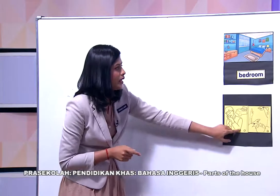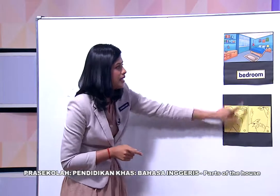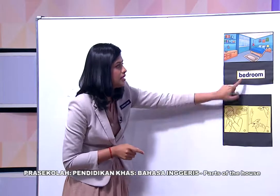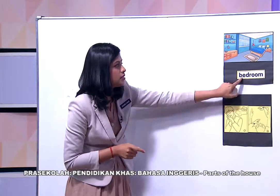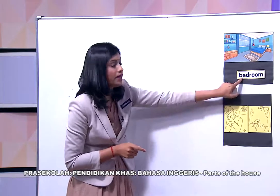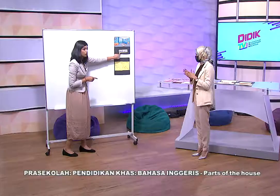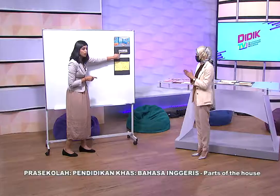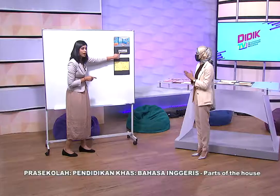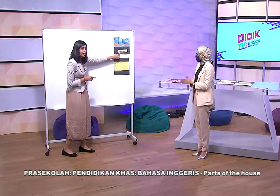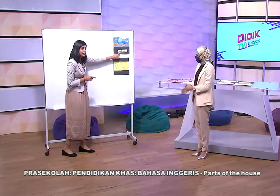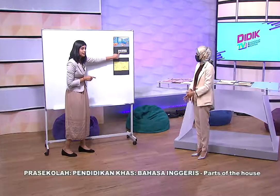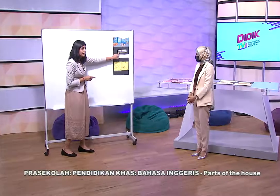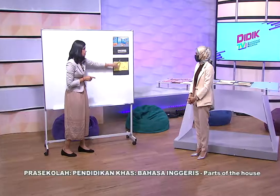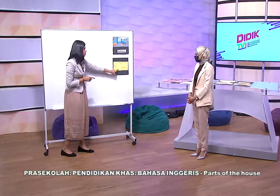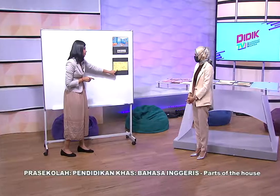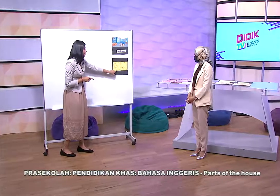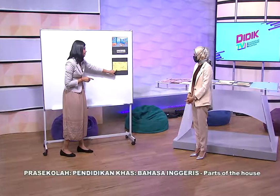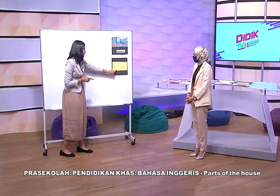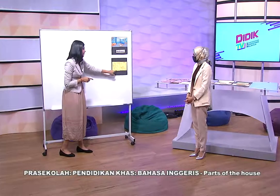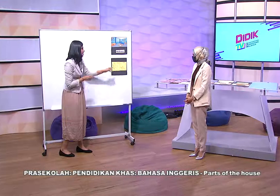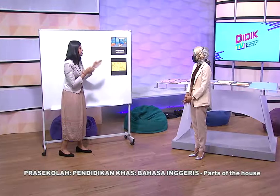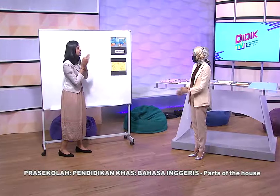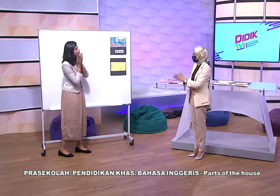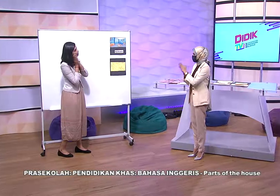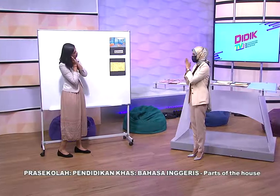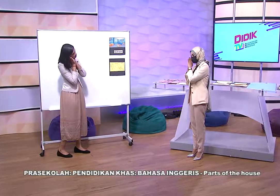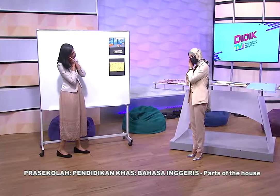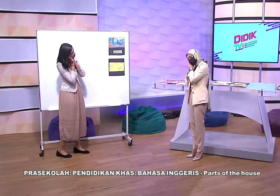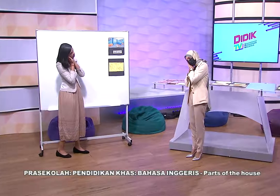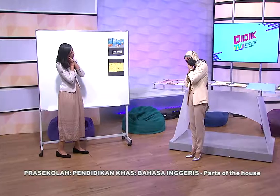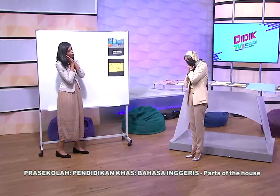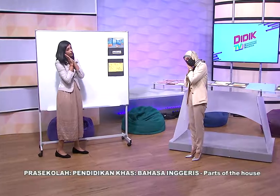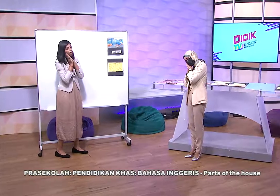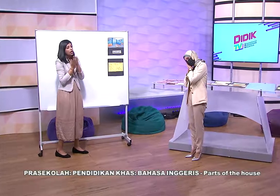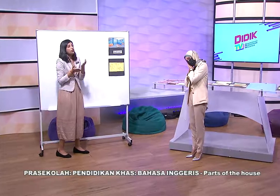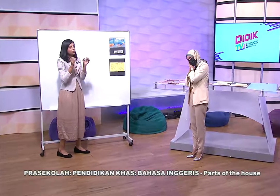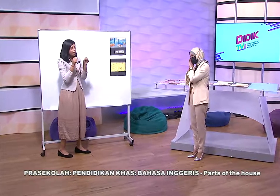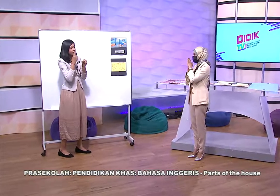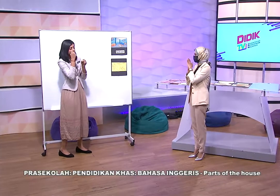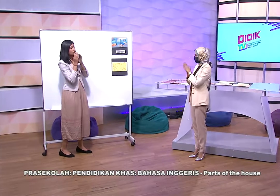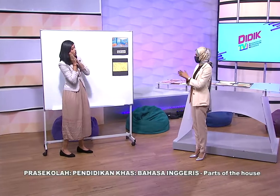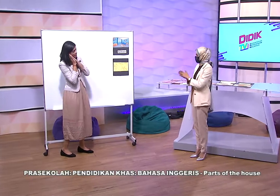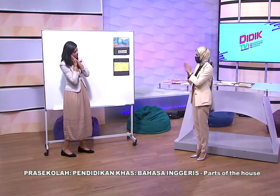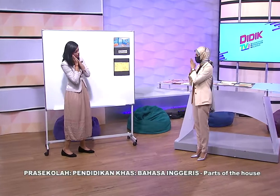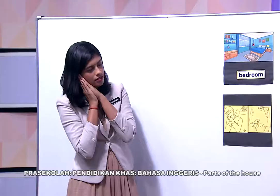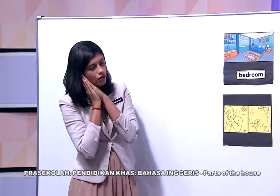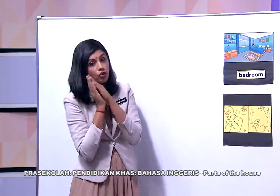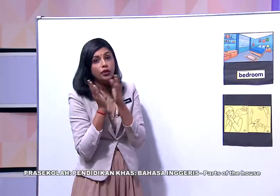this is bedroom, right? So the first signing is bed. Okay, sleep. You can close your eyes or you want to